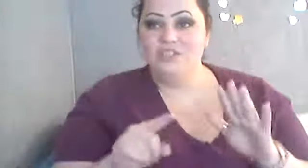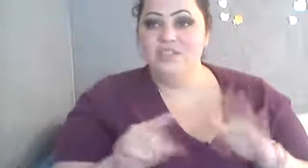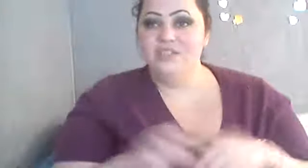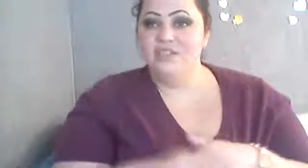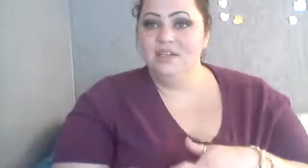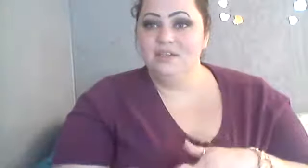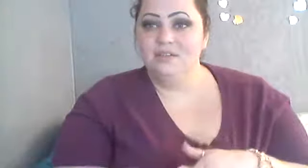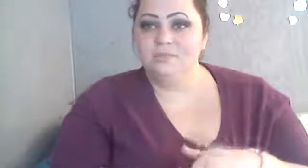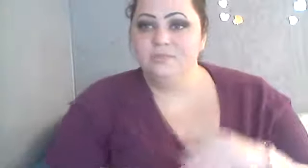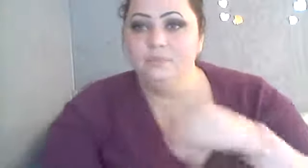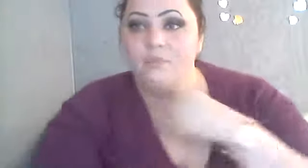questions.